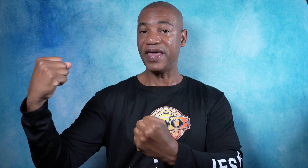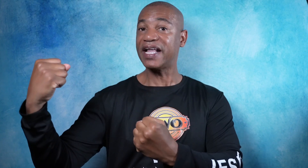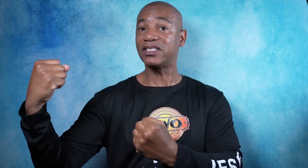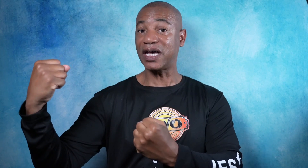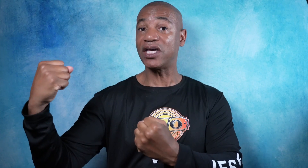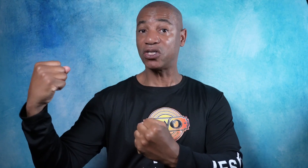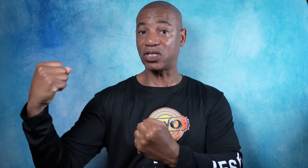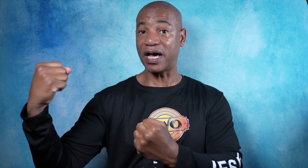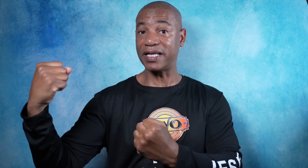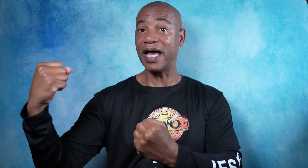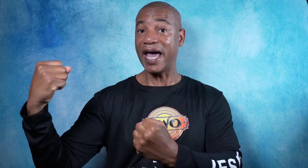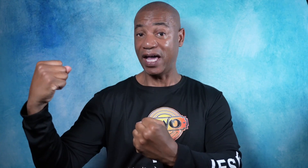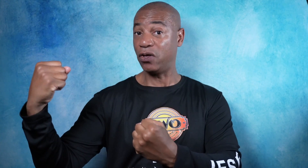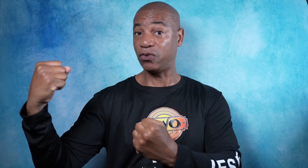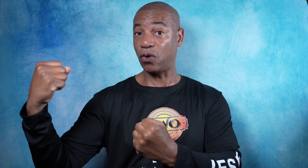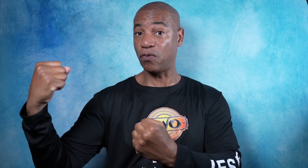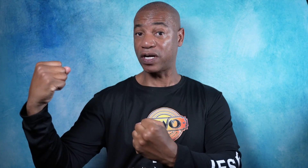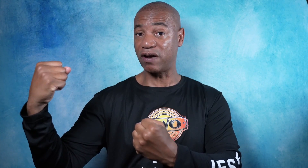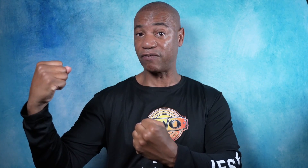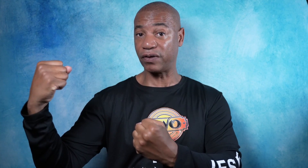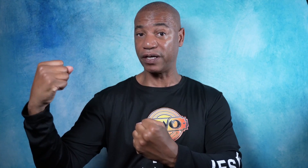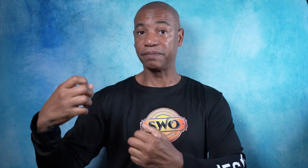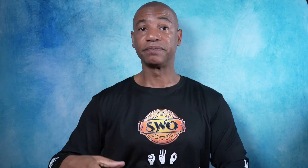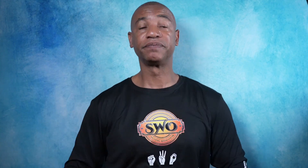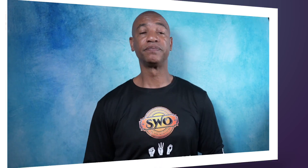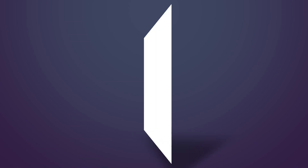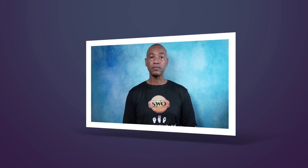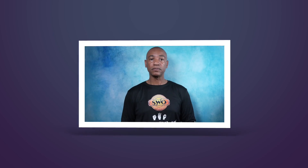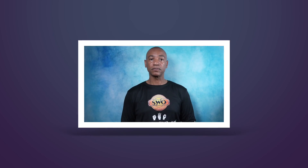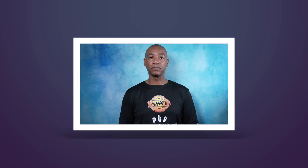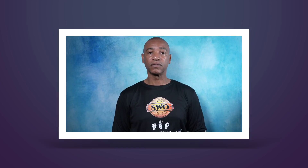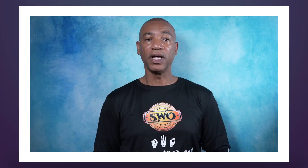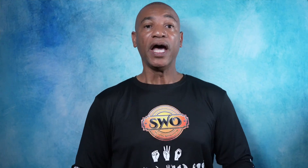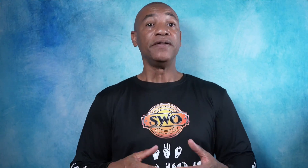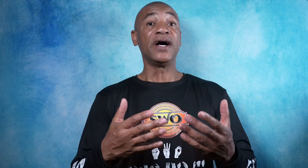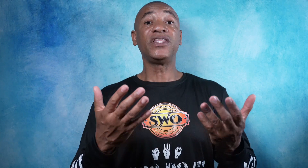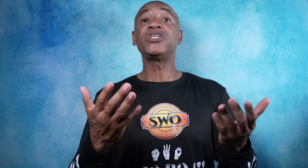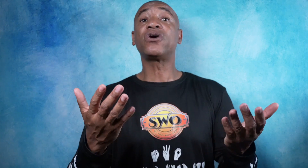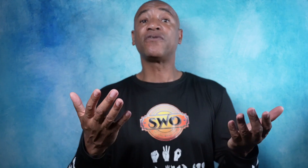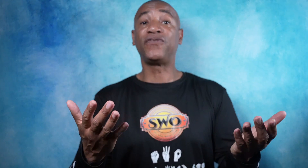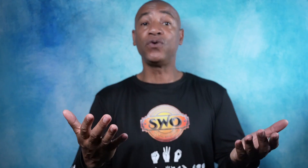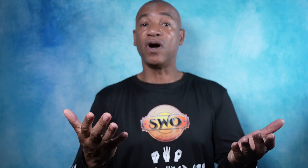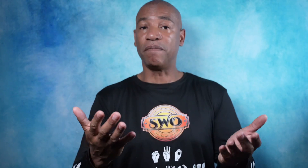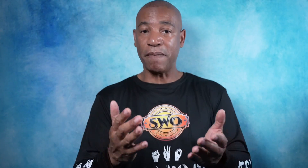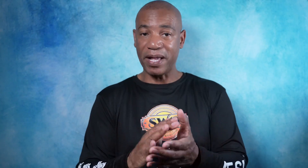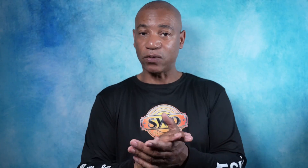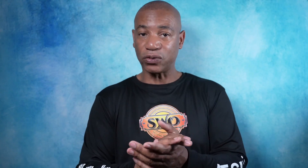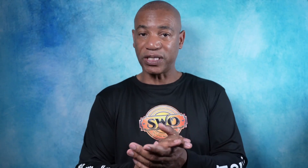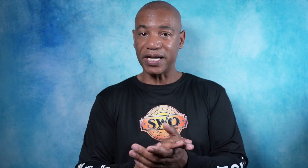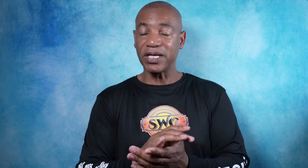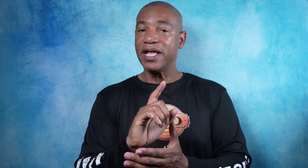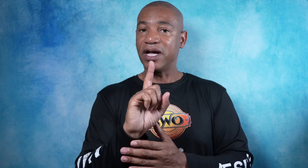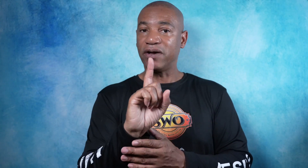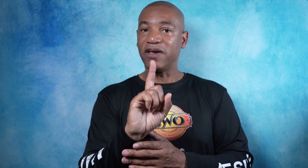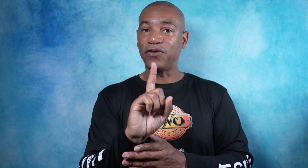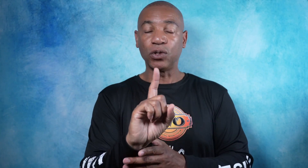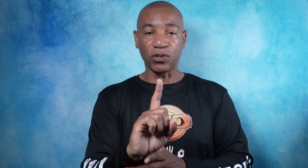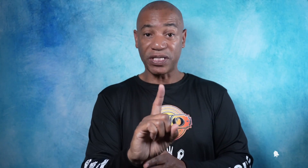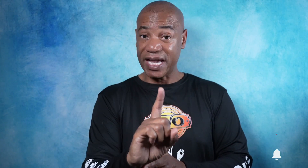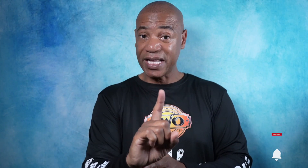That is how you sign health or recovery. Now, these are a few of my medical signs. Now, if you learned